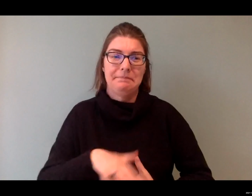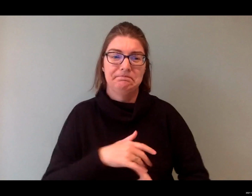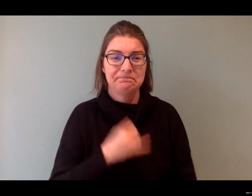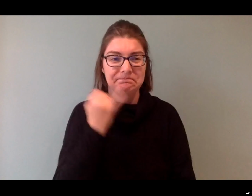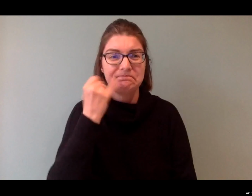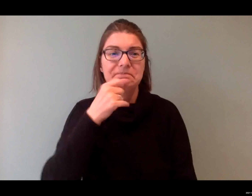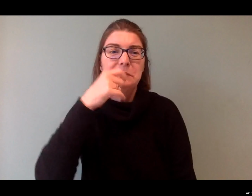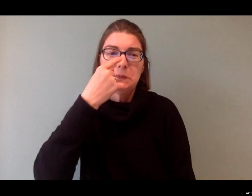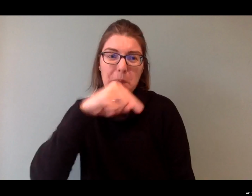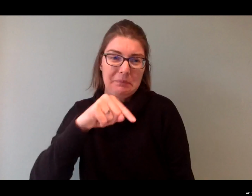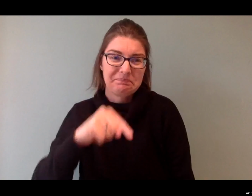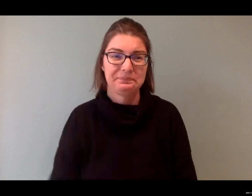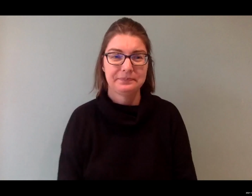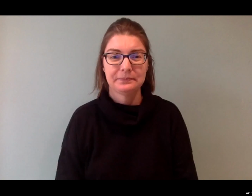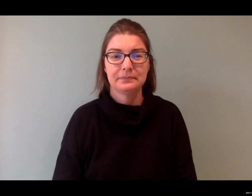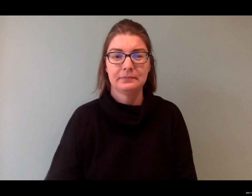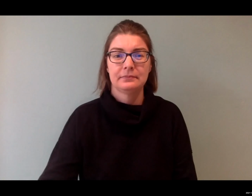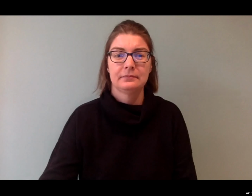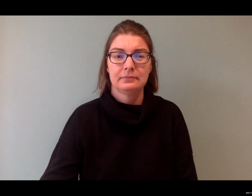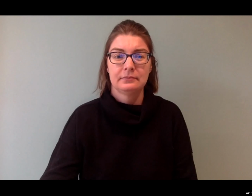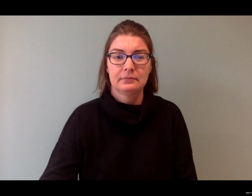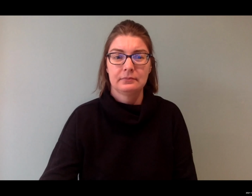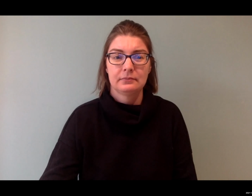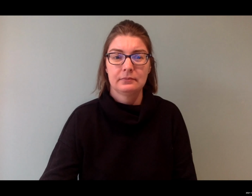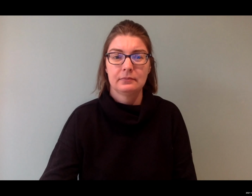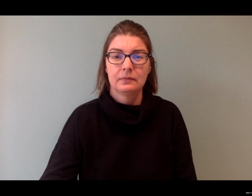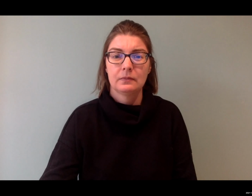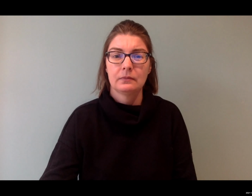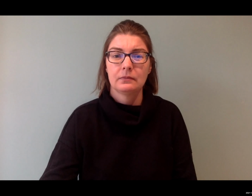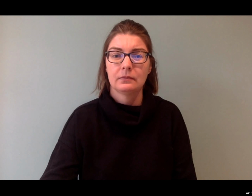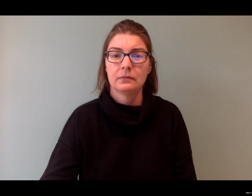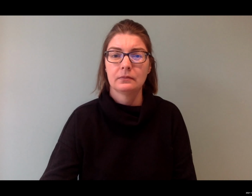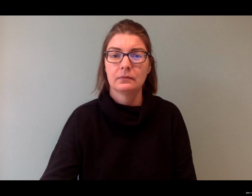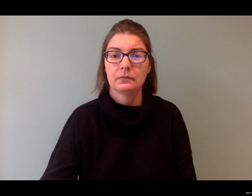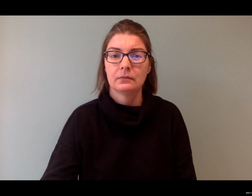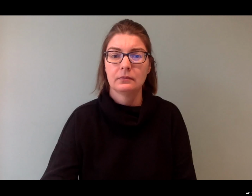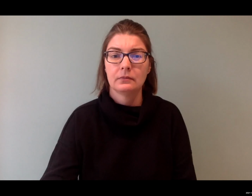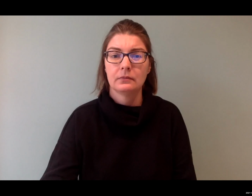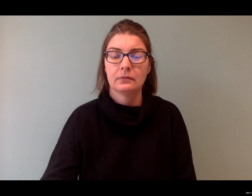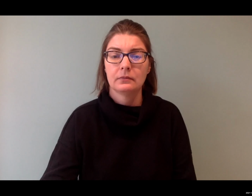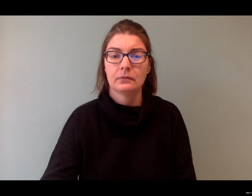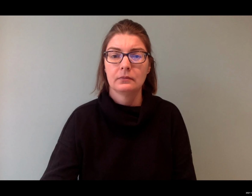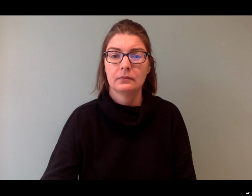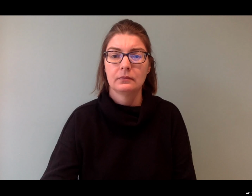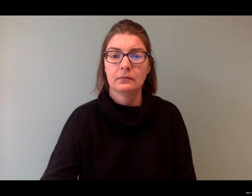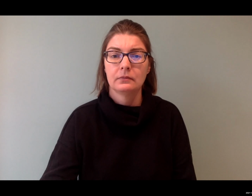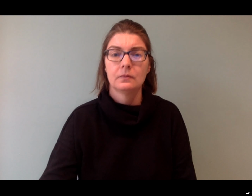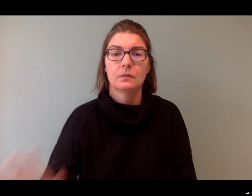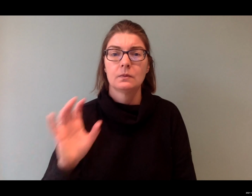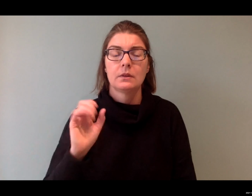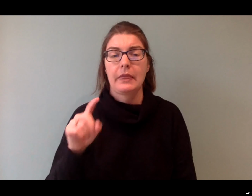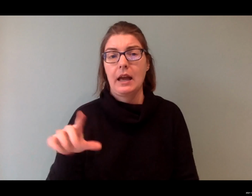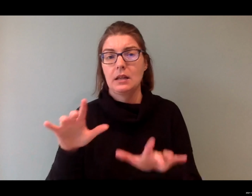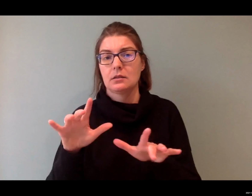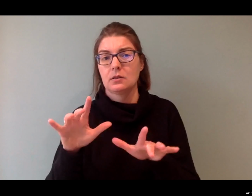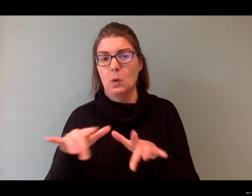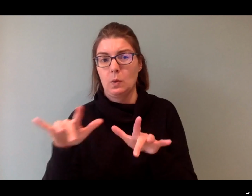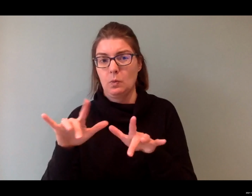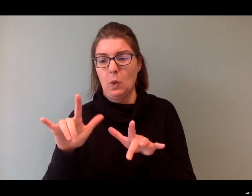So I'll be pulling that up, but maybe in the meantime, as sort of that's loading, if anyone has